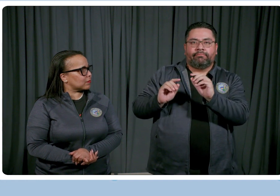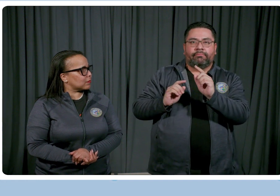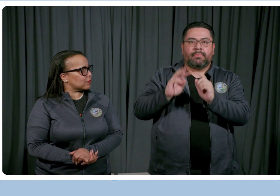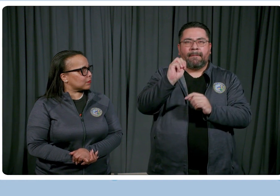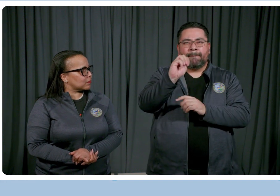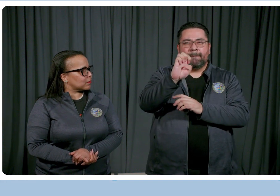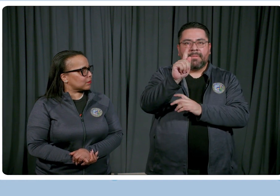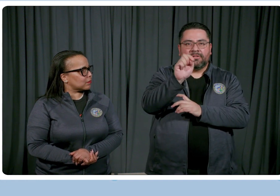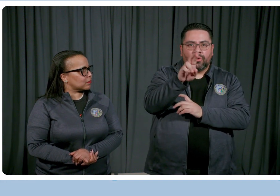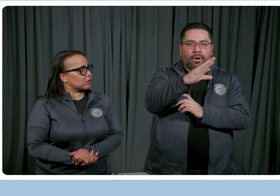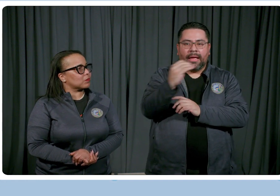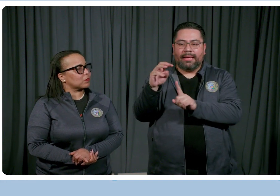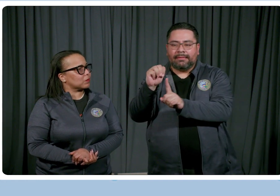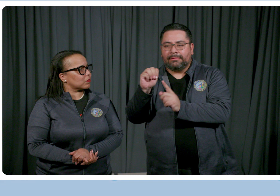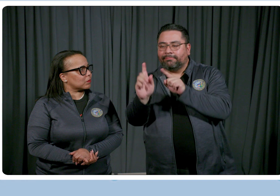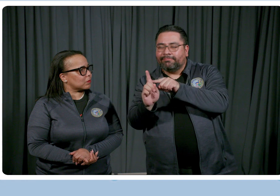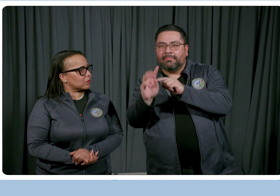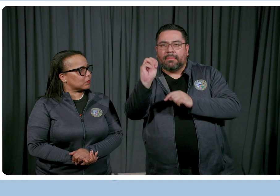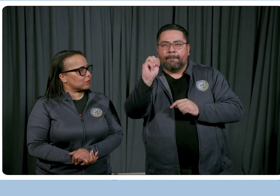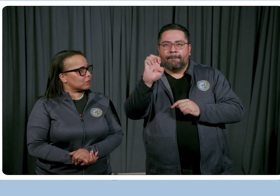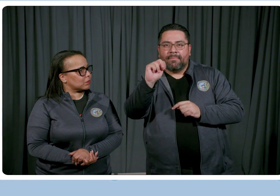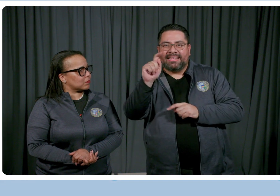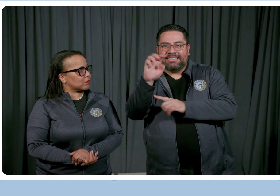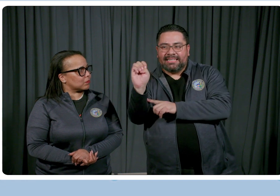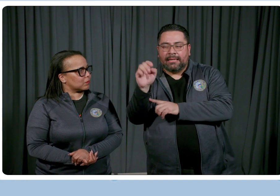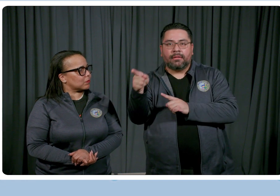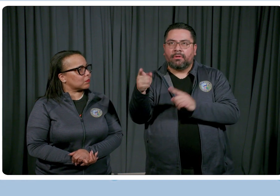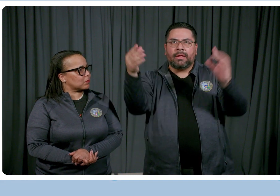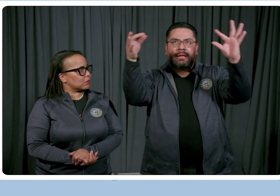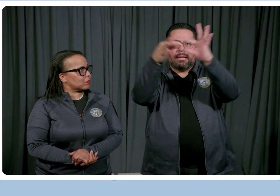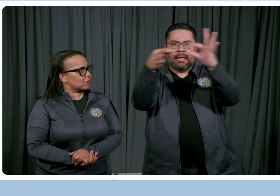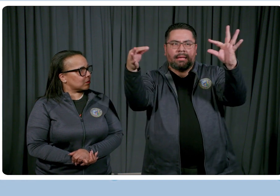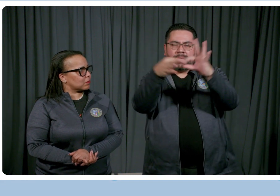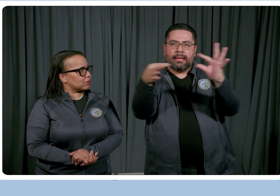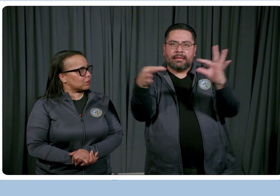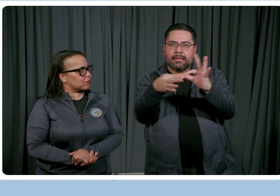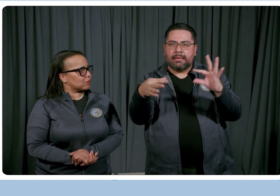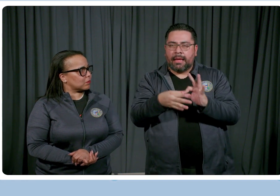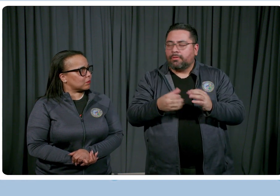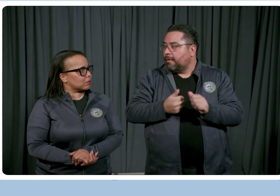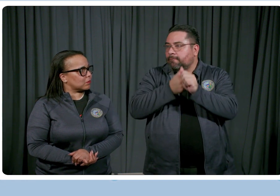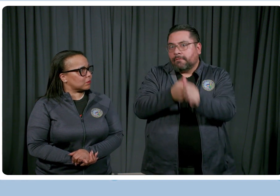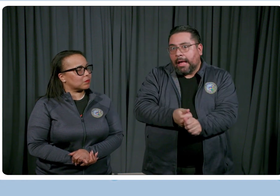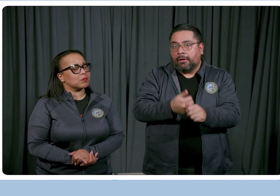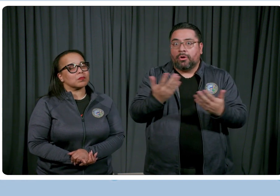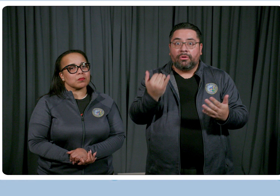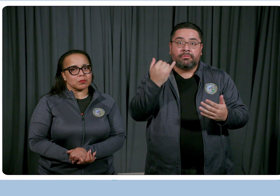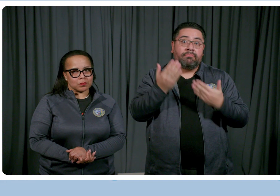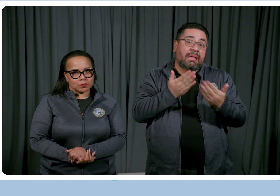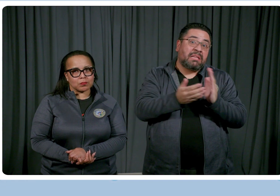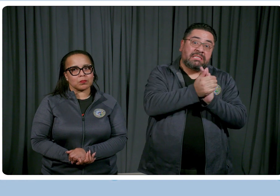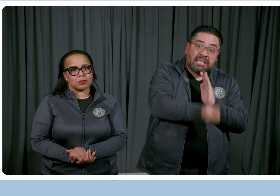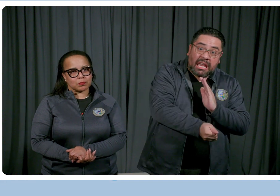similar in terms around the mentees. So we connected the mentors and the mentees based off of kind of whether it